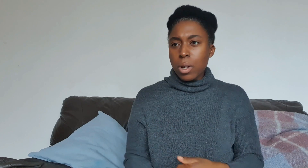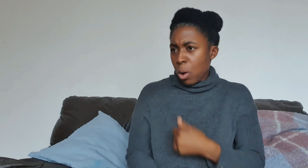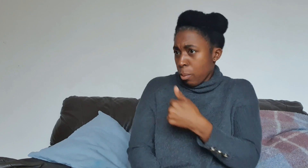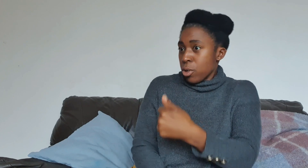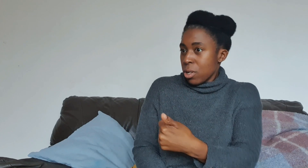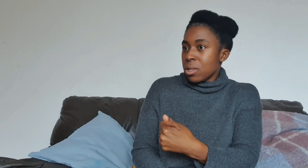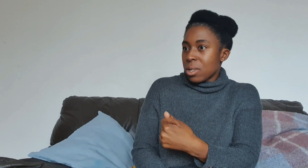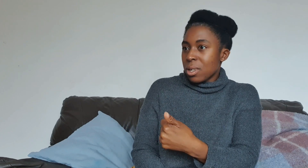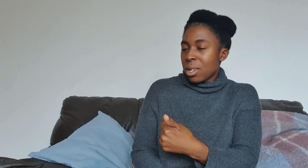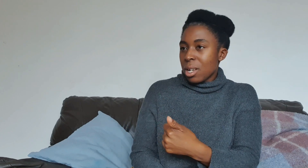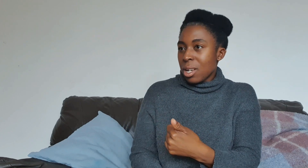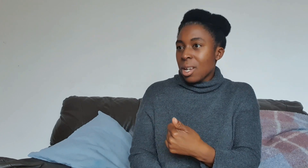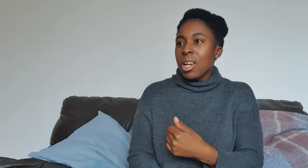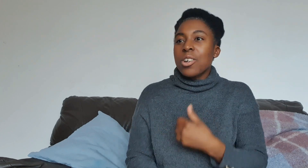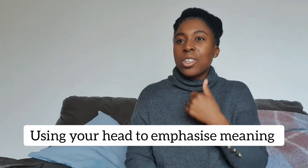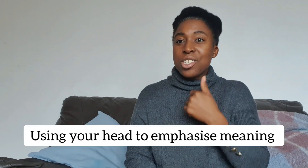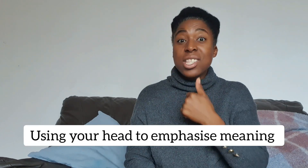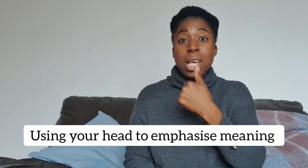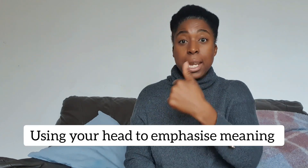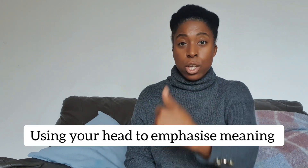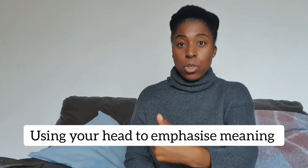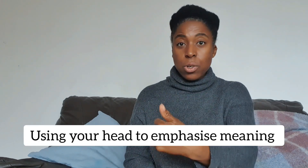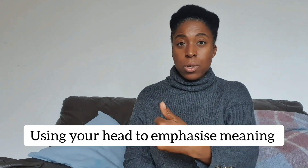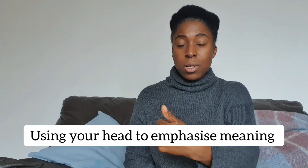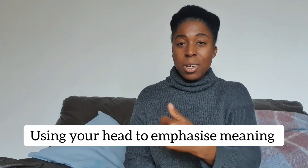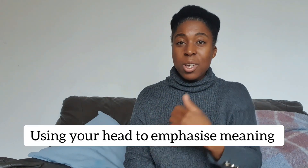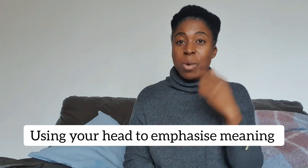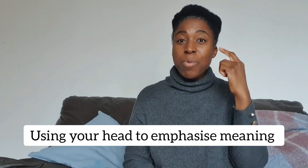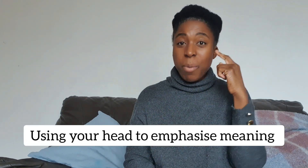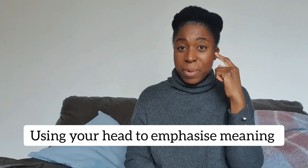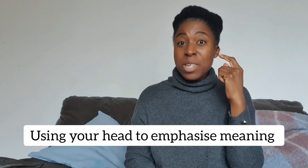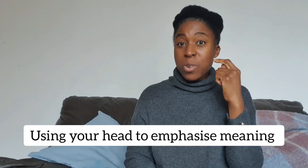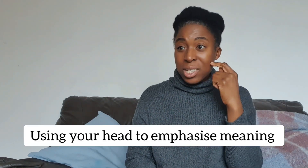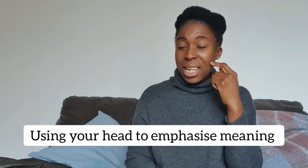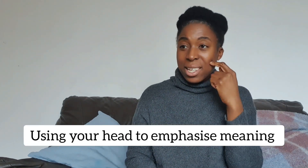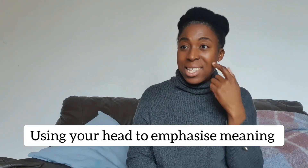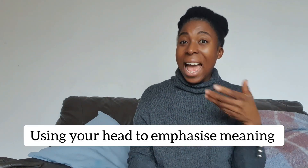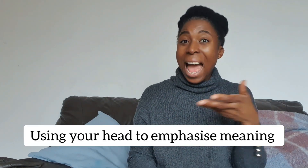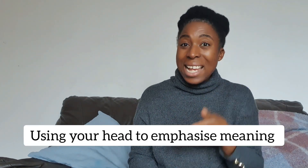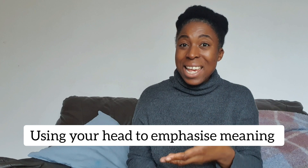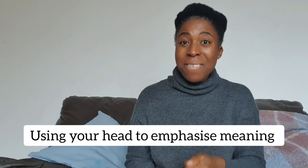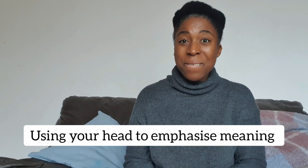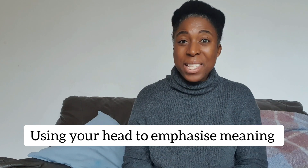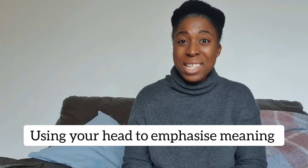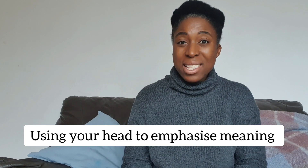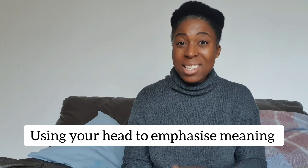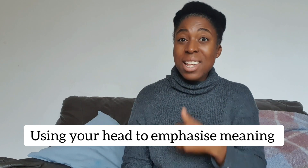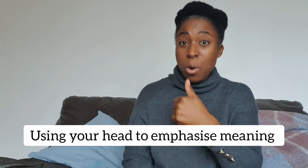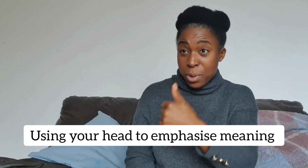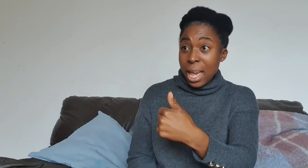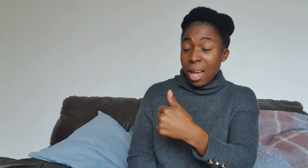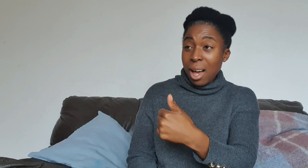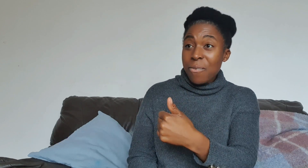oh, good. You're not just signing good. You're probably nodding to add emphasis, to say, oh yeah, I feel